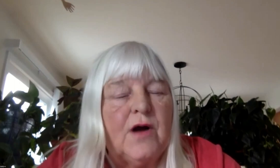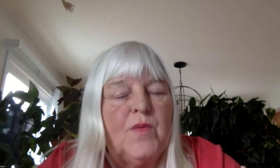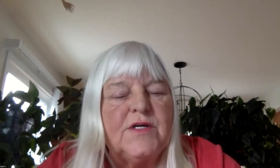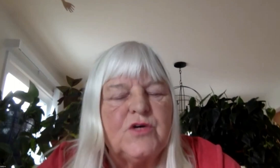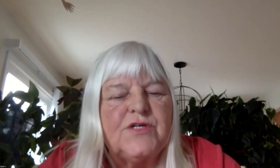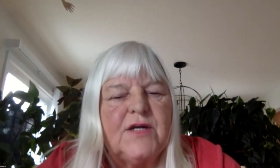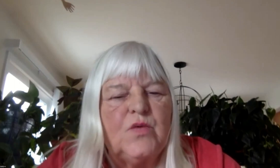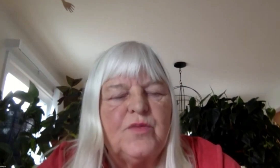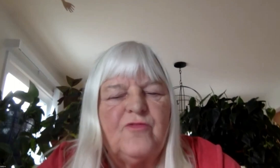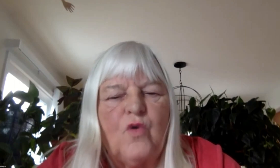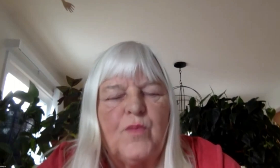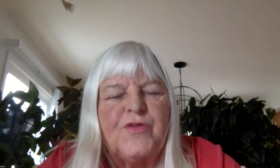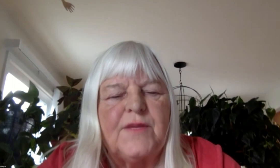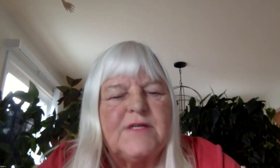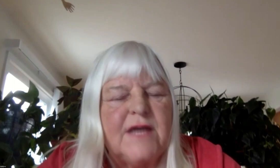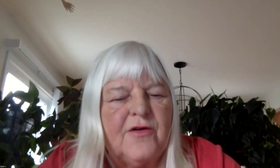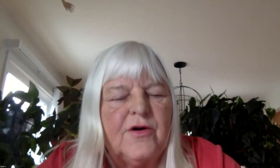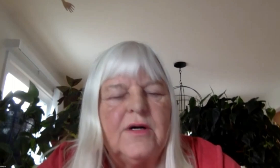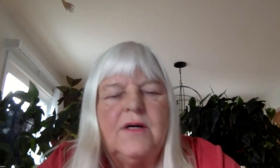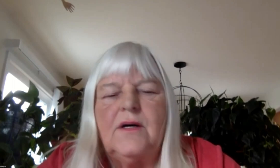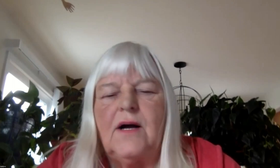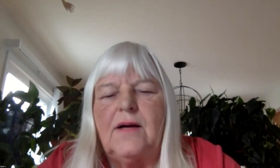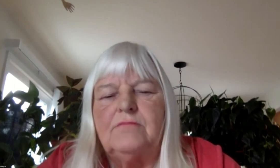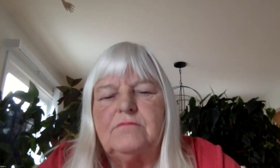surveys we had all been associated with before, put them together.